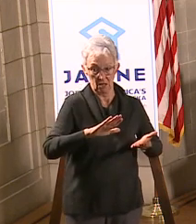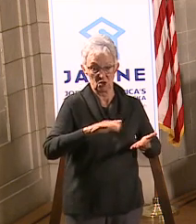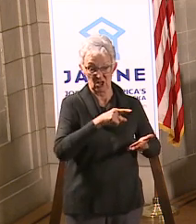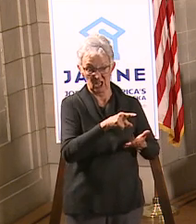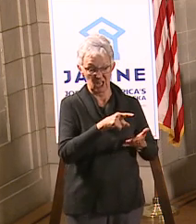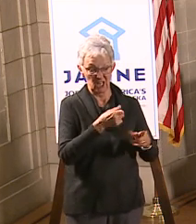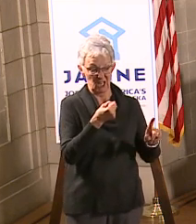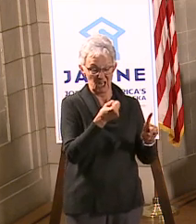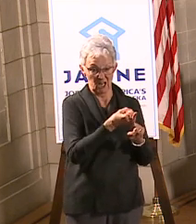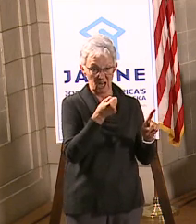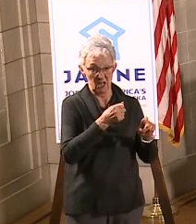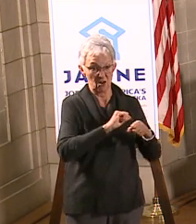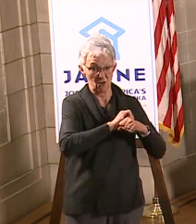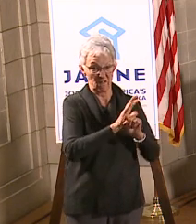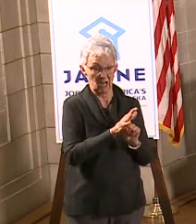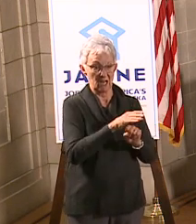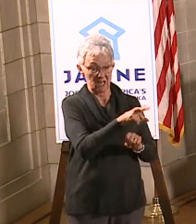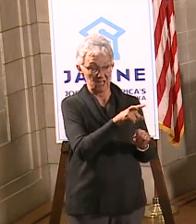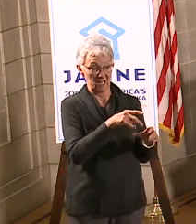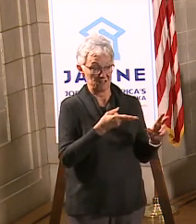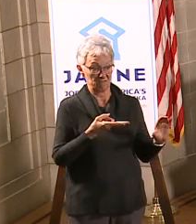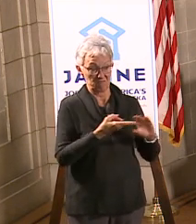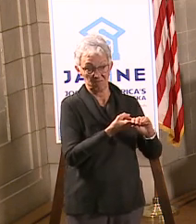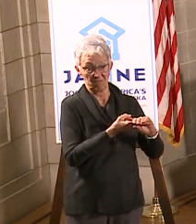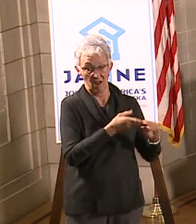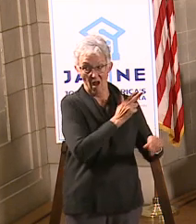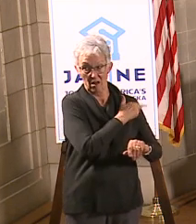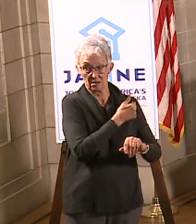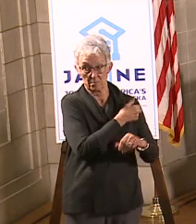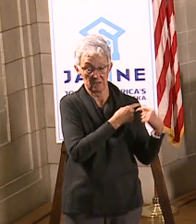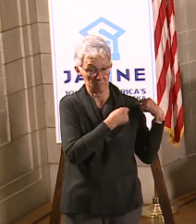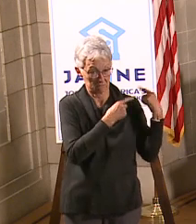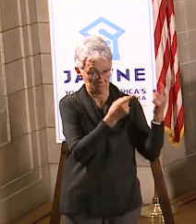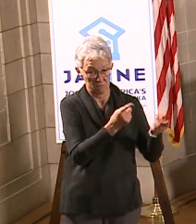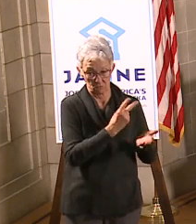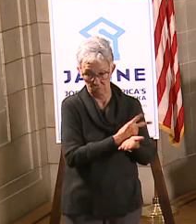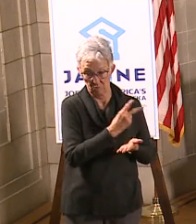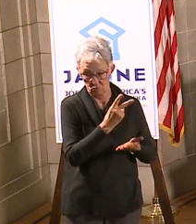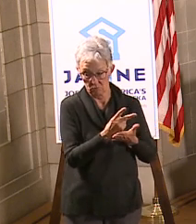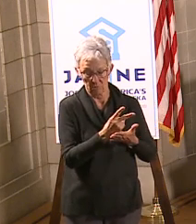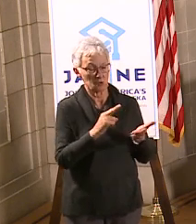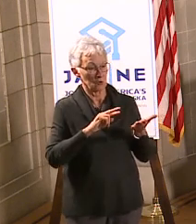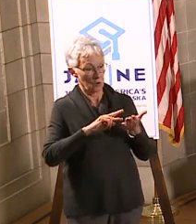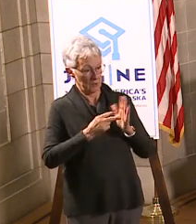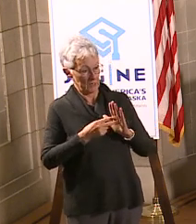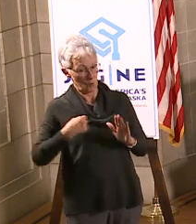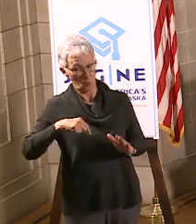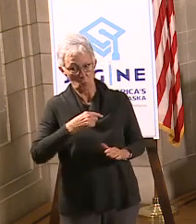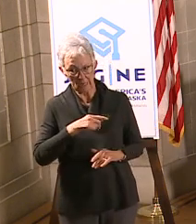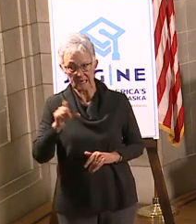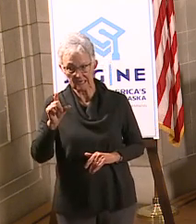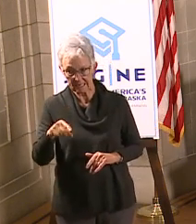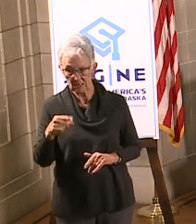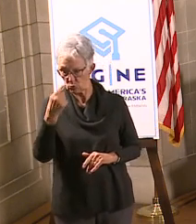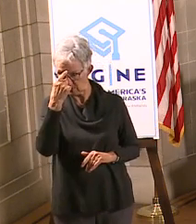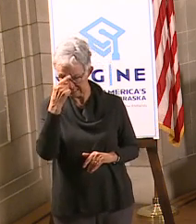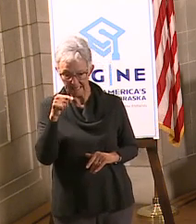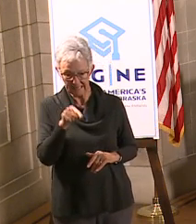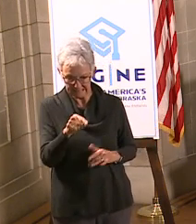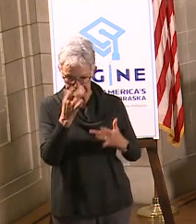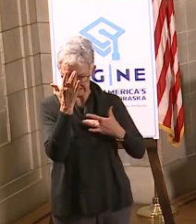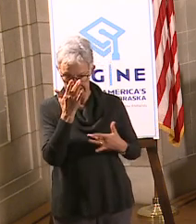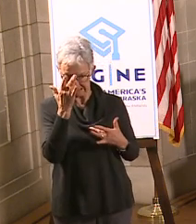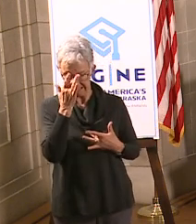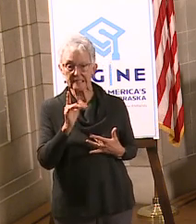in southeastern Nebraska. And so it does require us to take this very seriously and to protect the